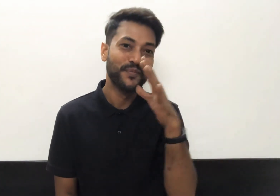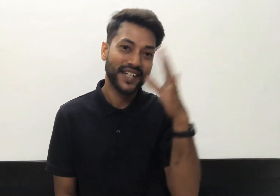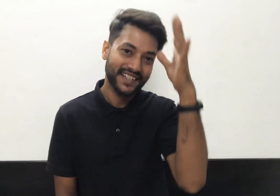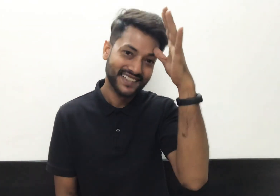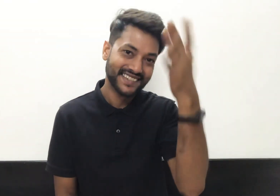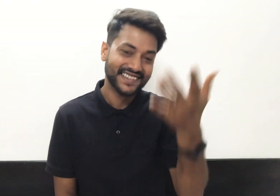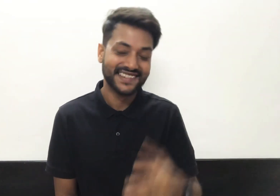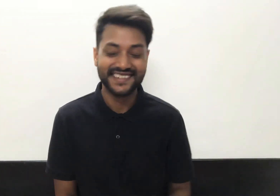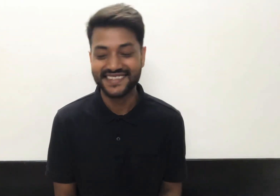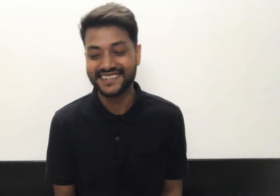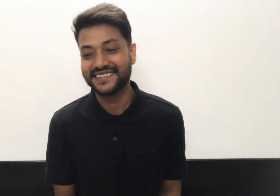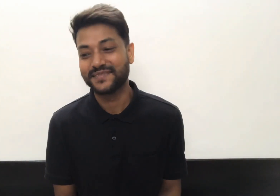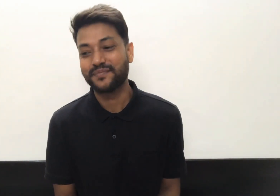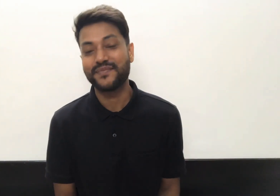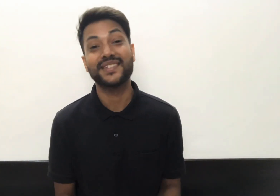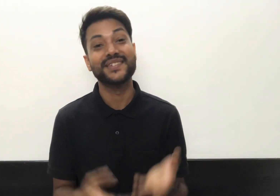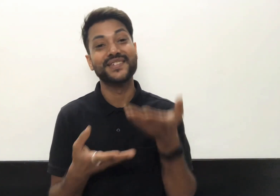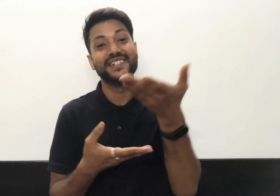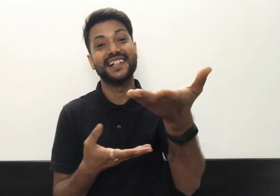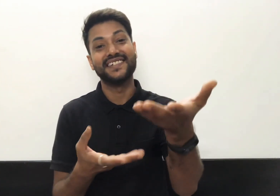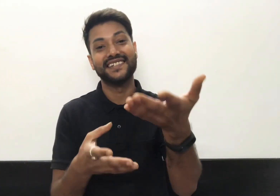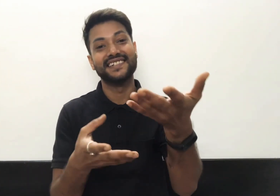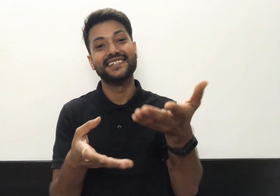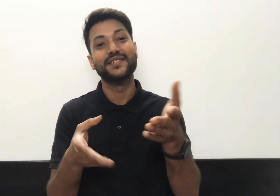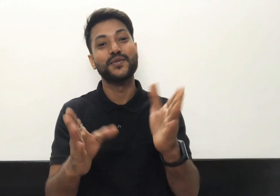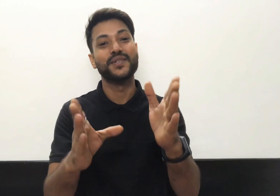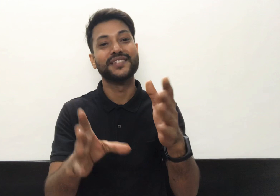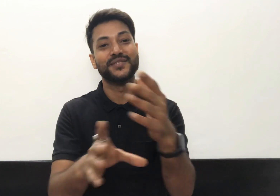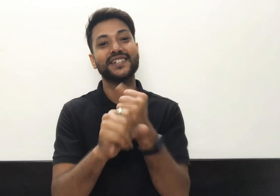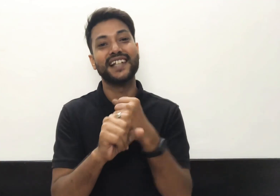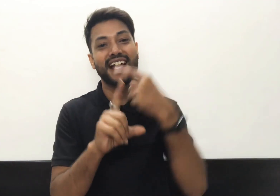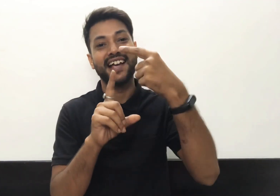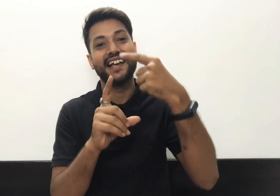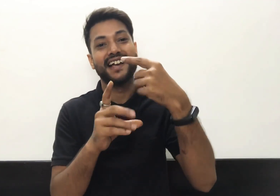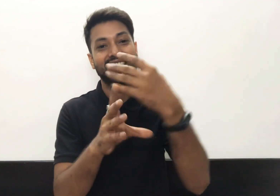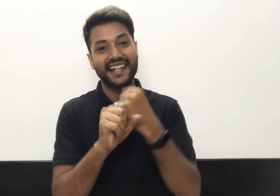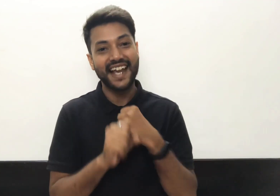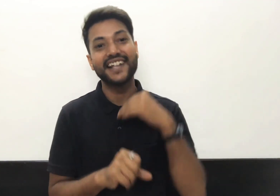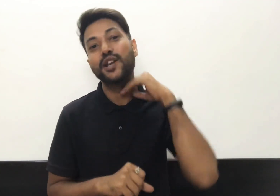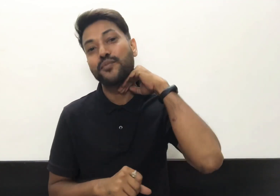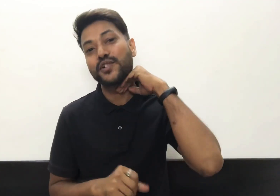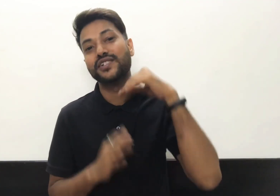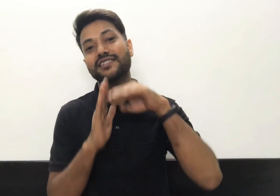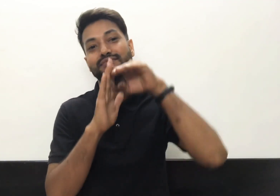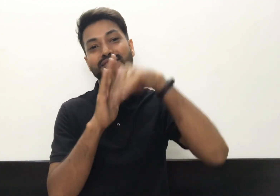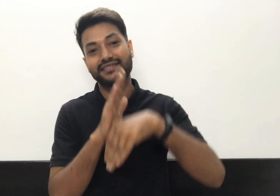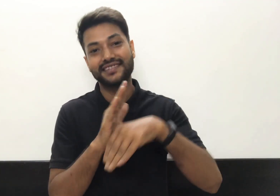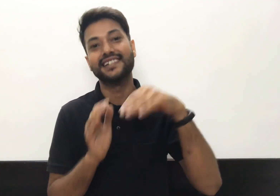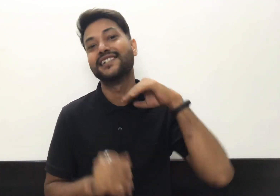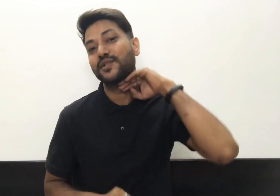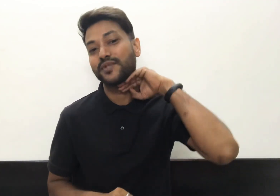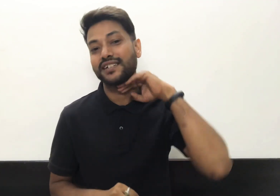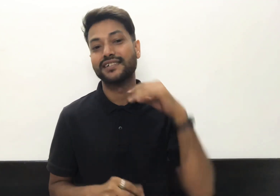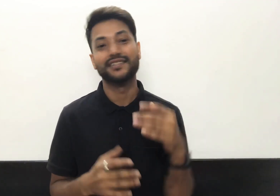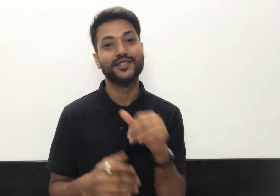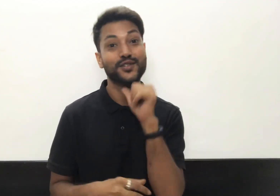there are ways to get temperature, there are ways to put down temperature, okay? Don't do this now, you're endangering others'